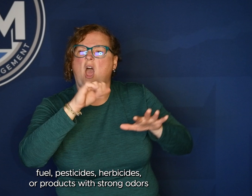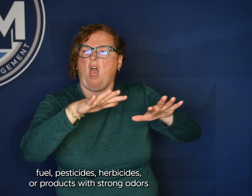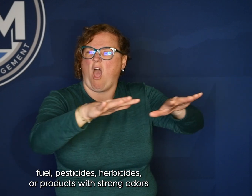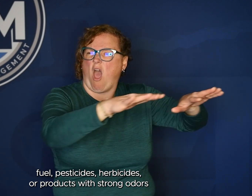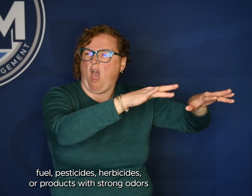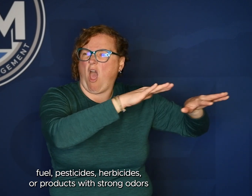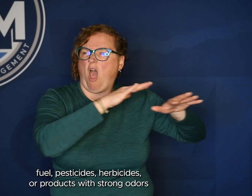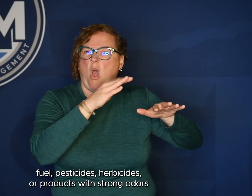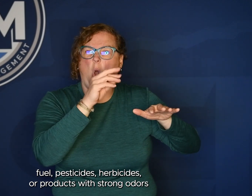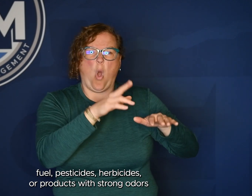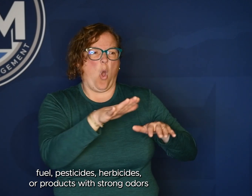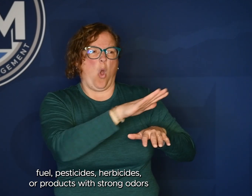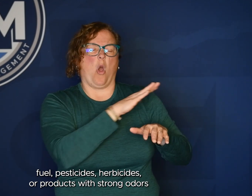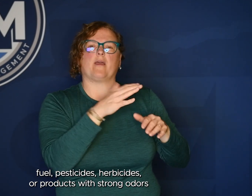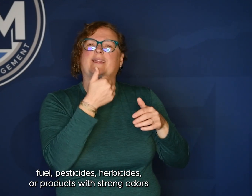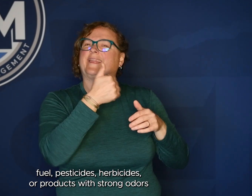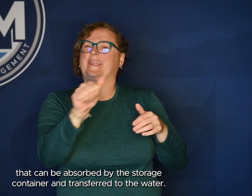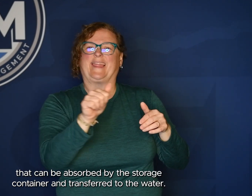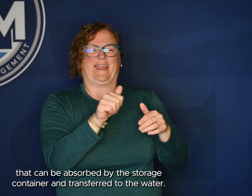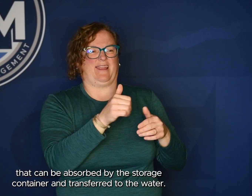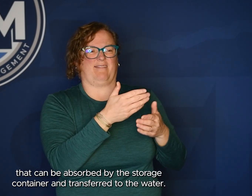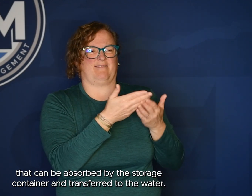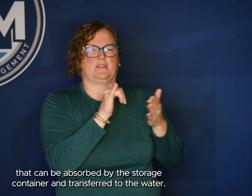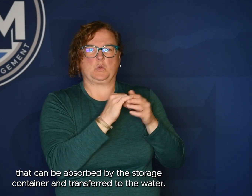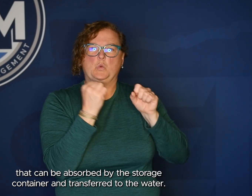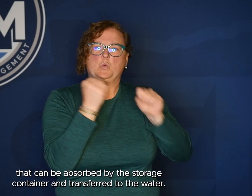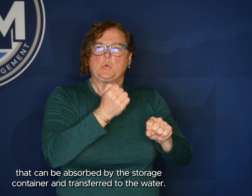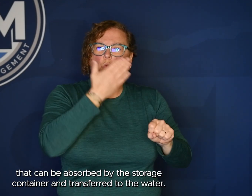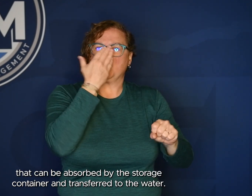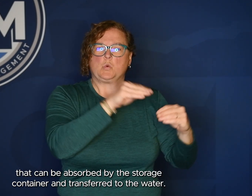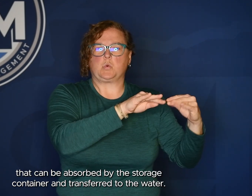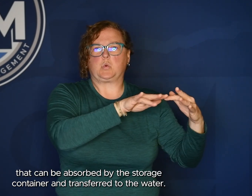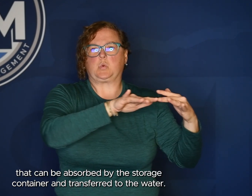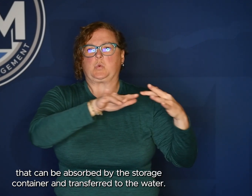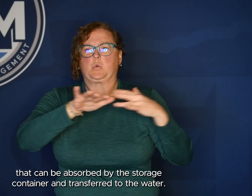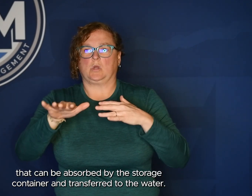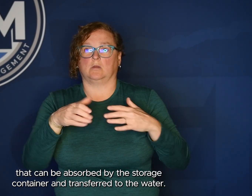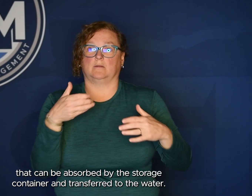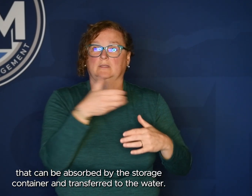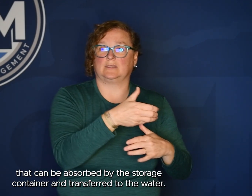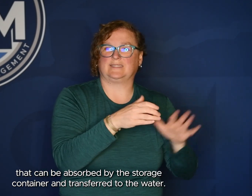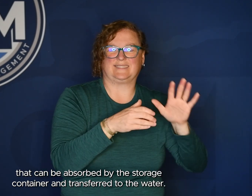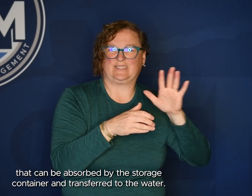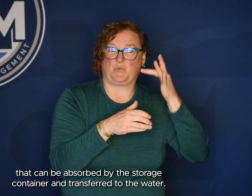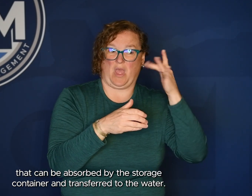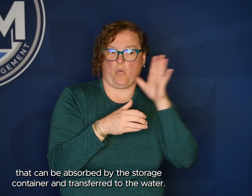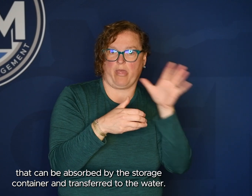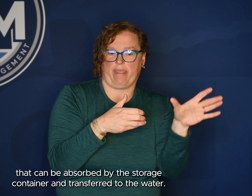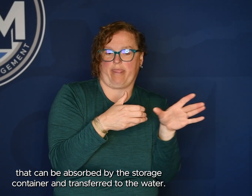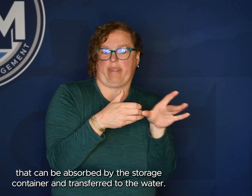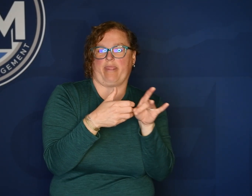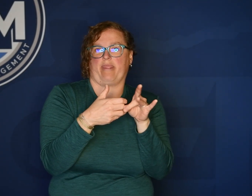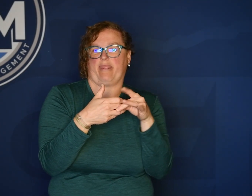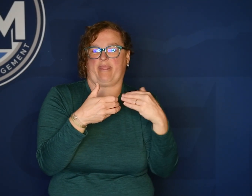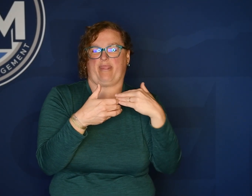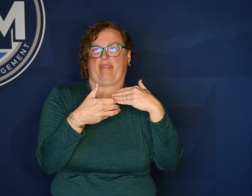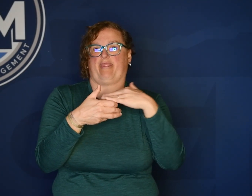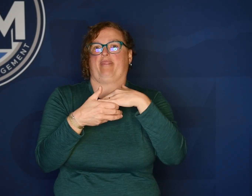or products with strong odors that can be absorbed by the storage container and transferred to the water.